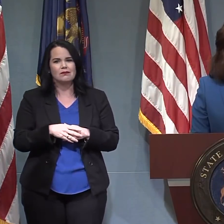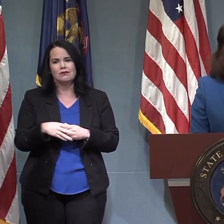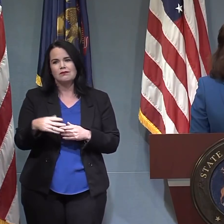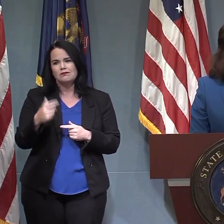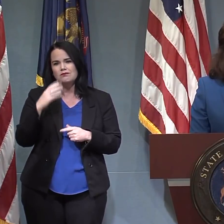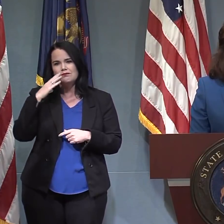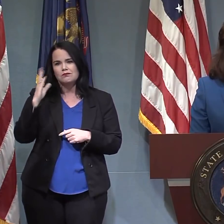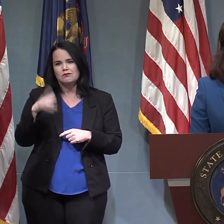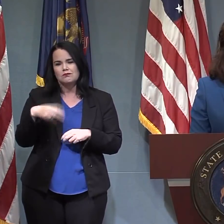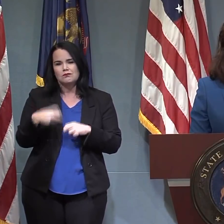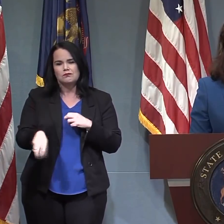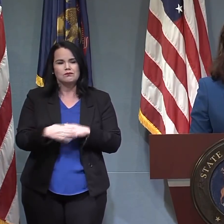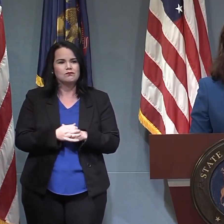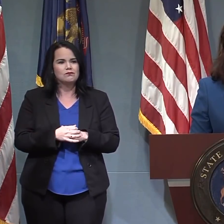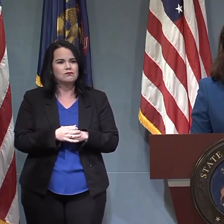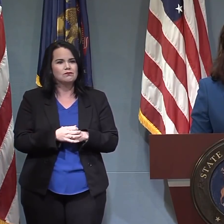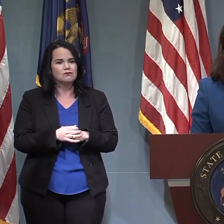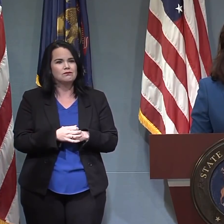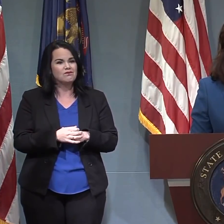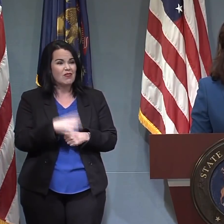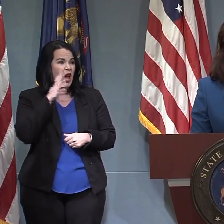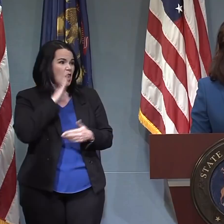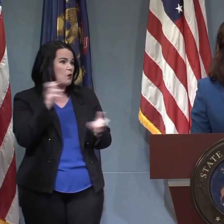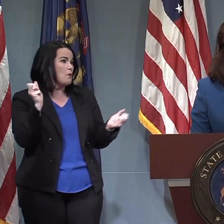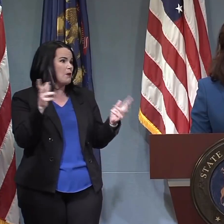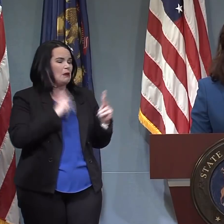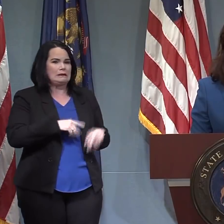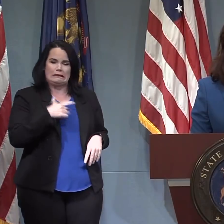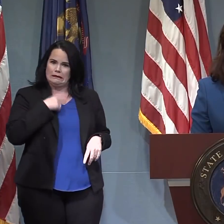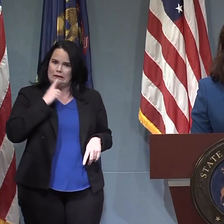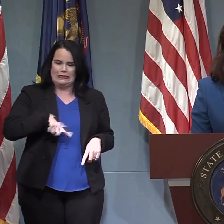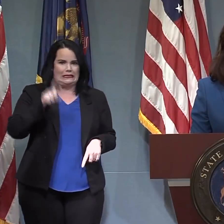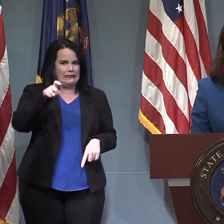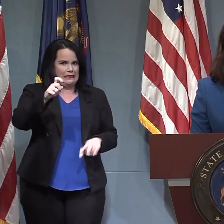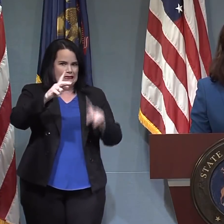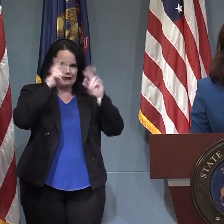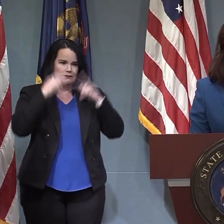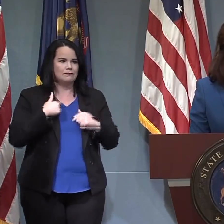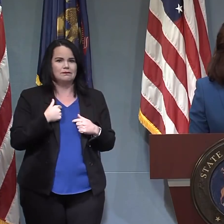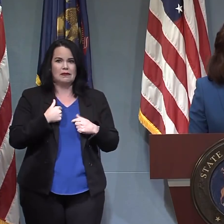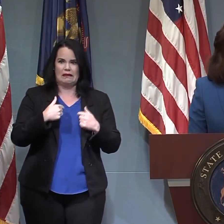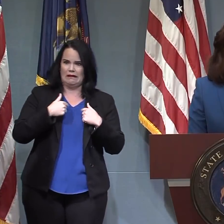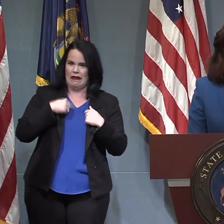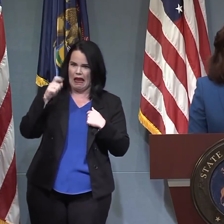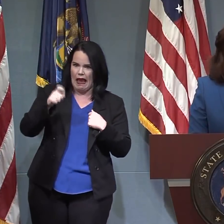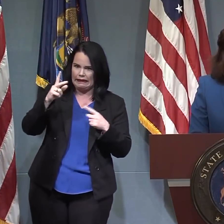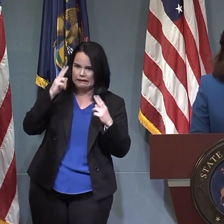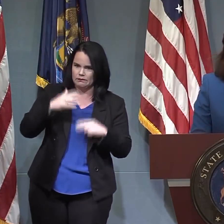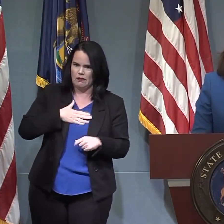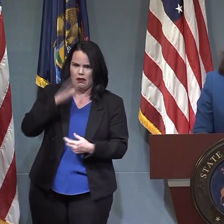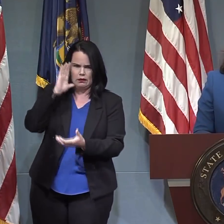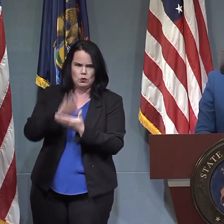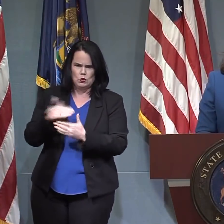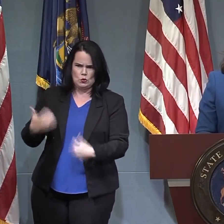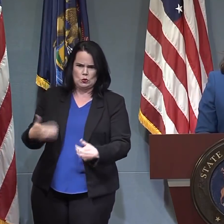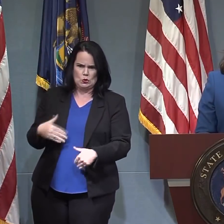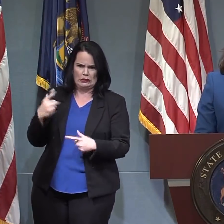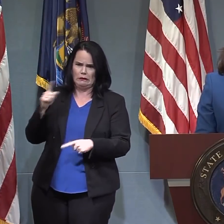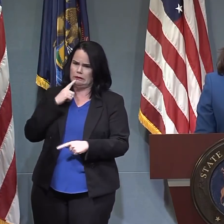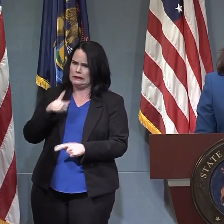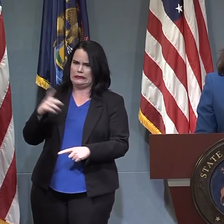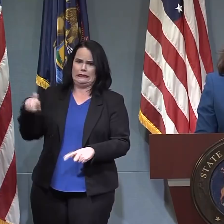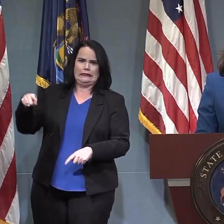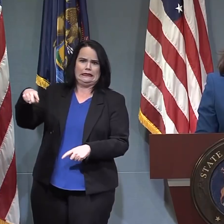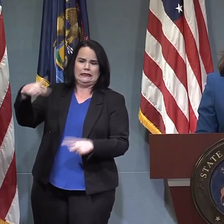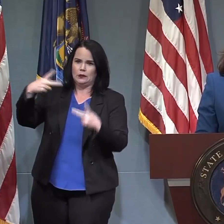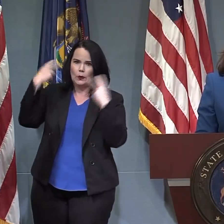I also know a lot of people that could use a haircut. You know, yours truly included, as well as my husband, frankly. But what matters most